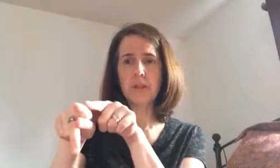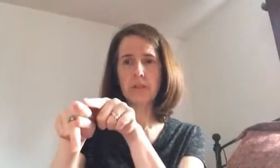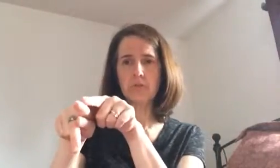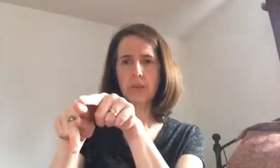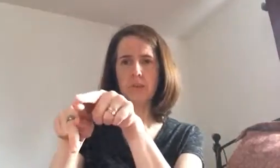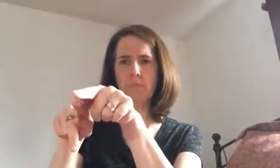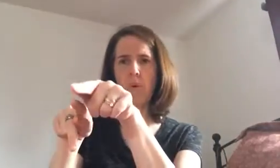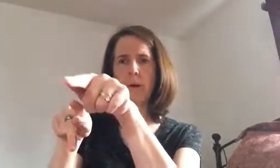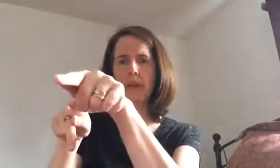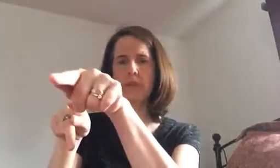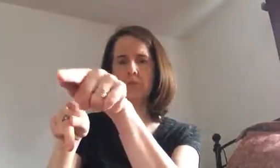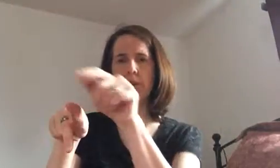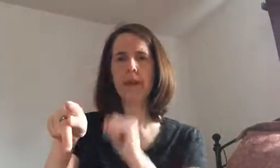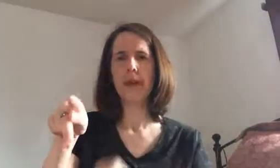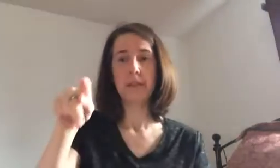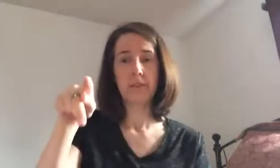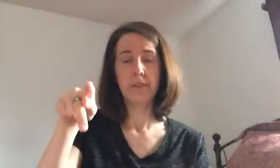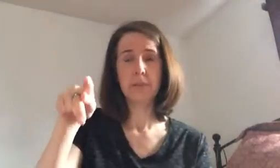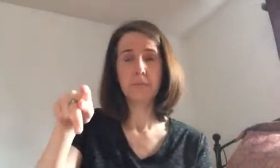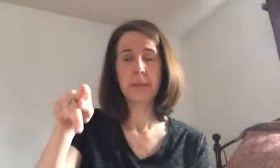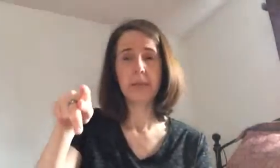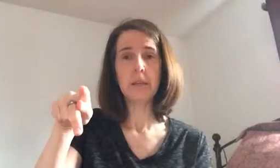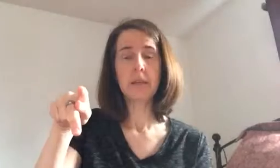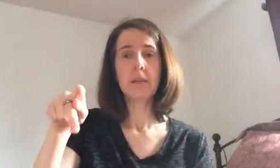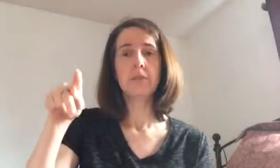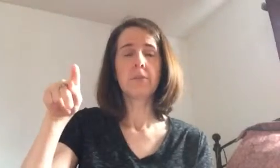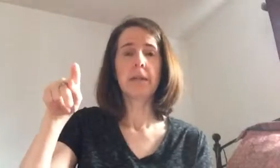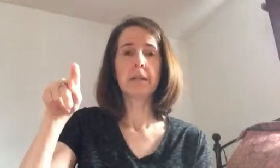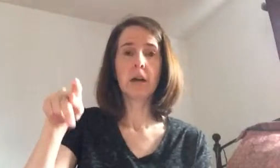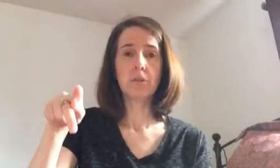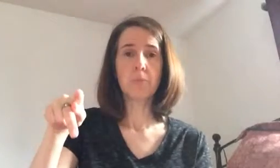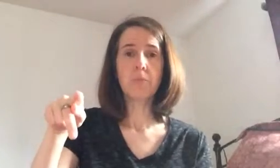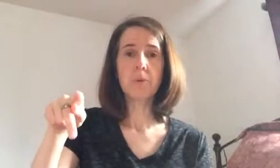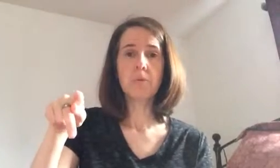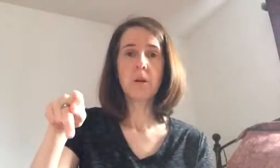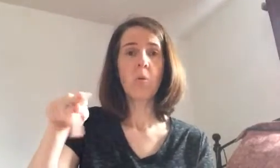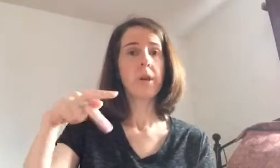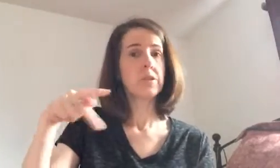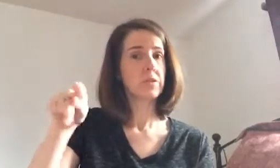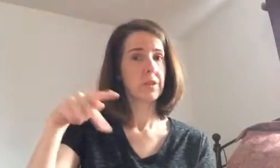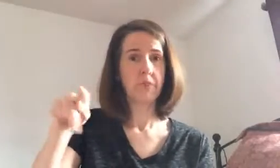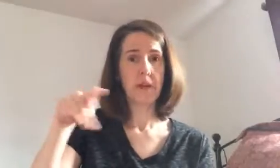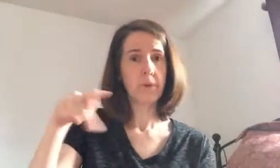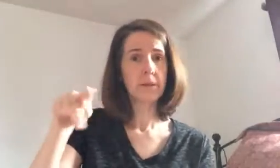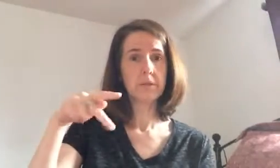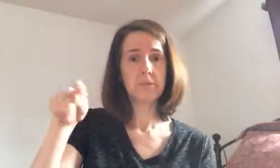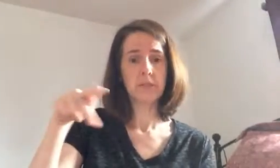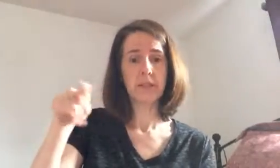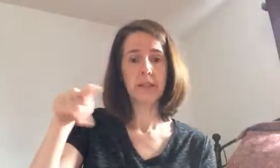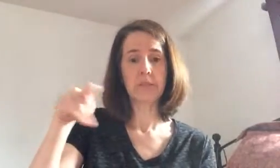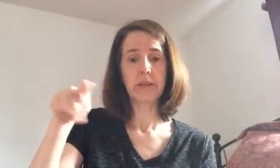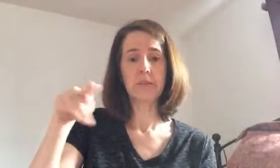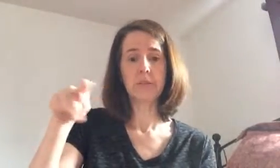index finger is pointing straight ahead. This is P. To make the color purple, we just give that a wiggle, just like the other colors,